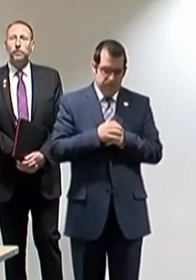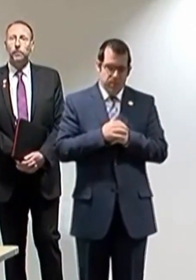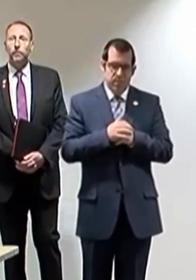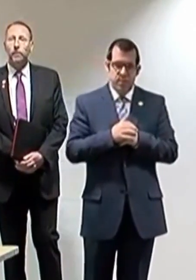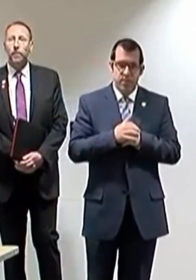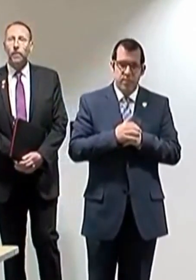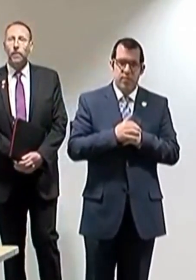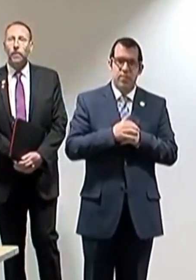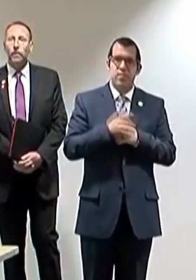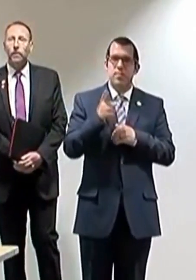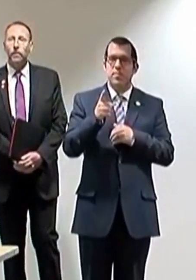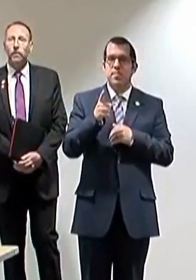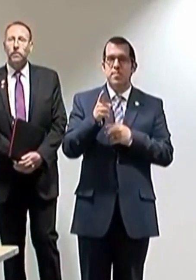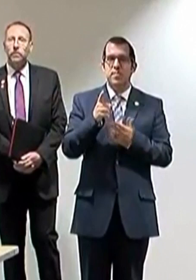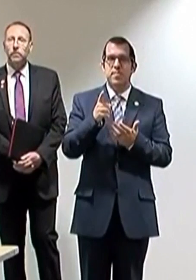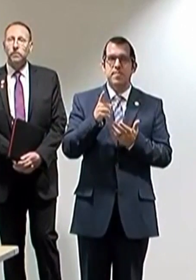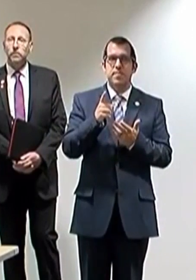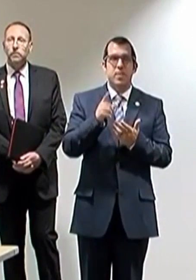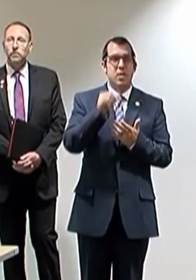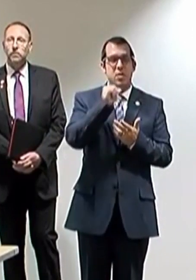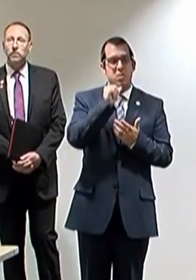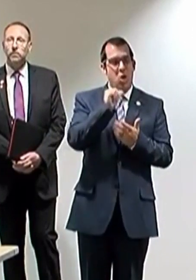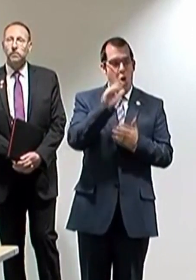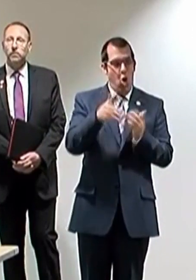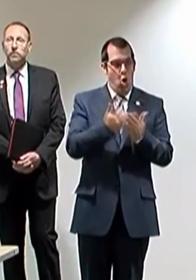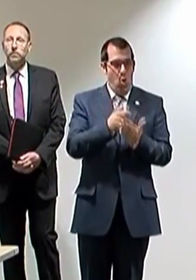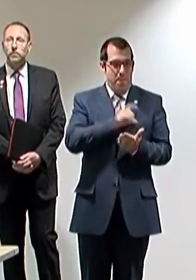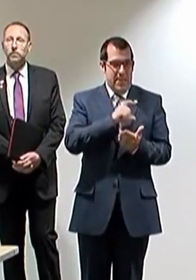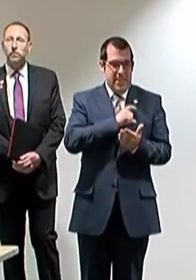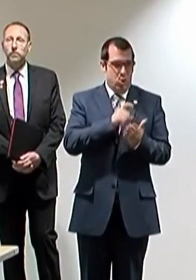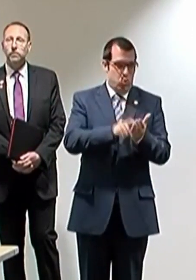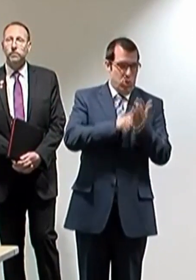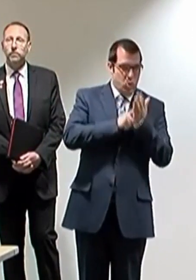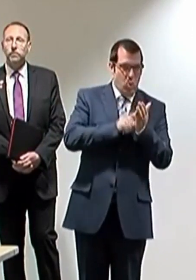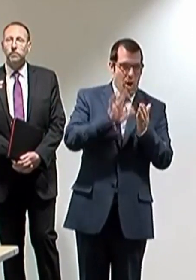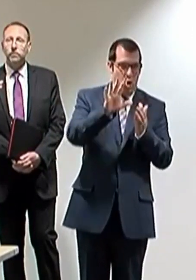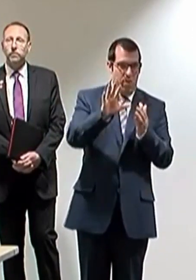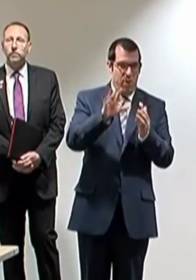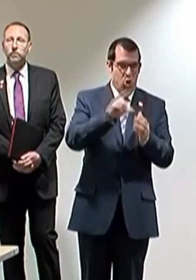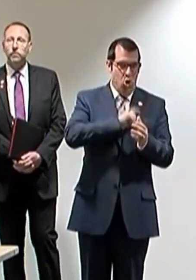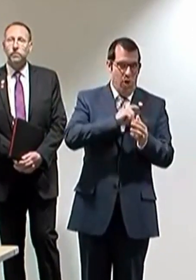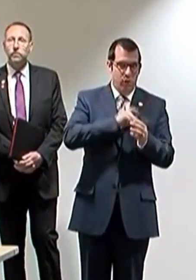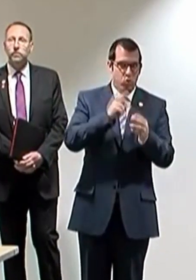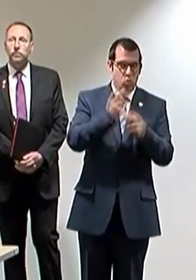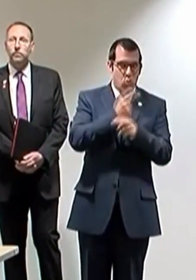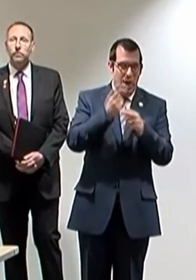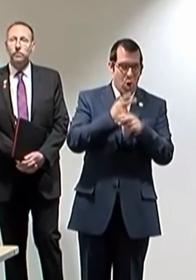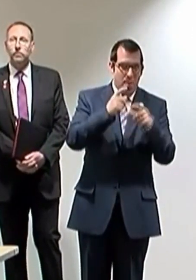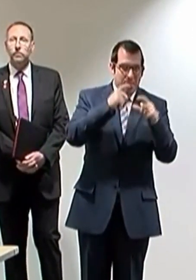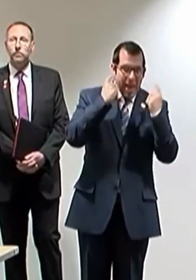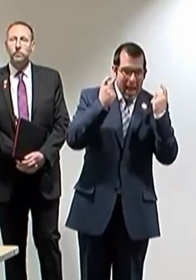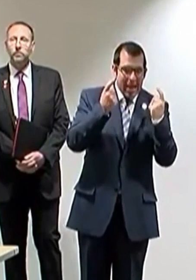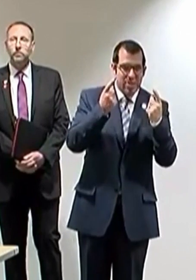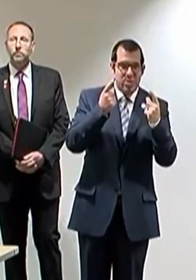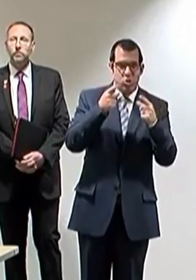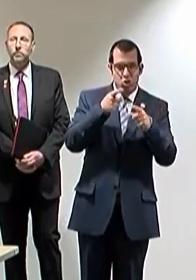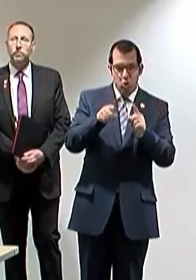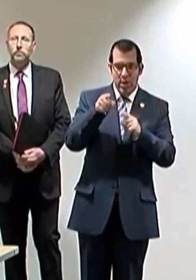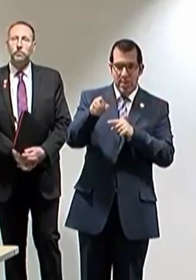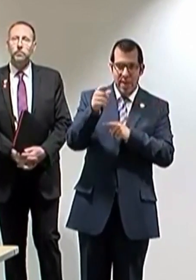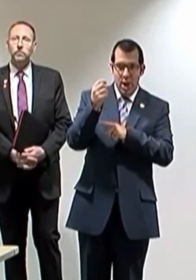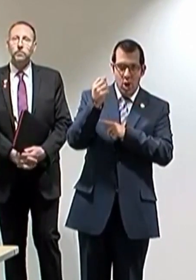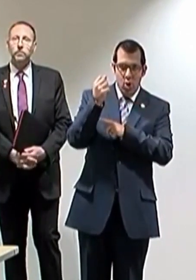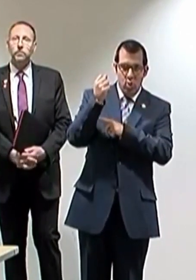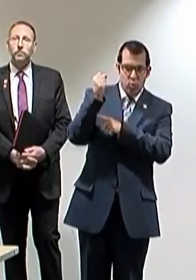Not all police departments are requiring their officers to wear masks during these protests as they are trying